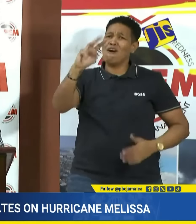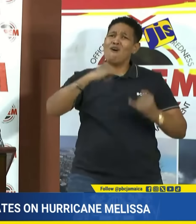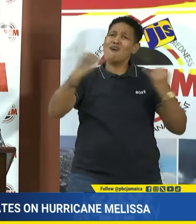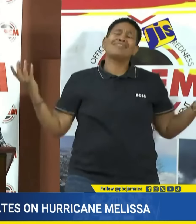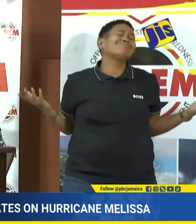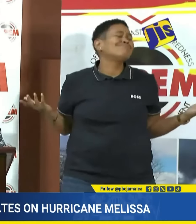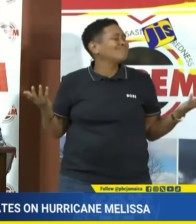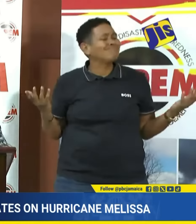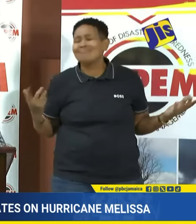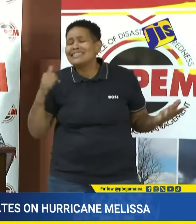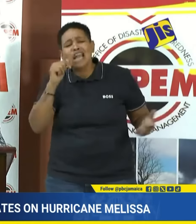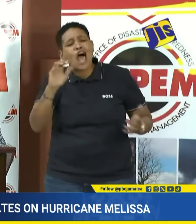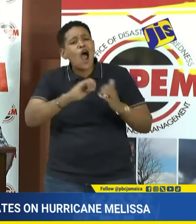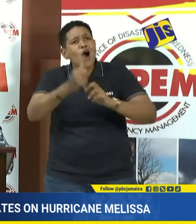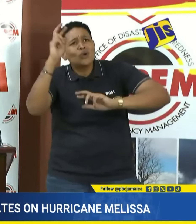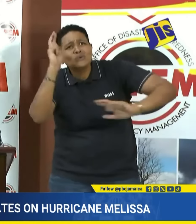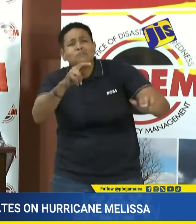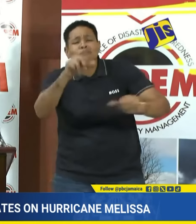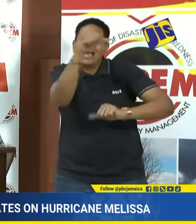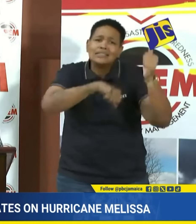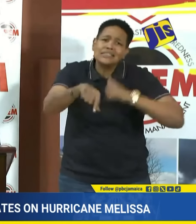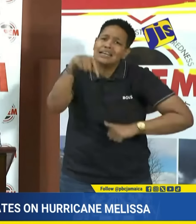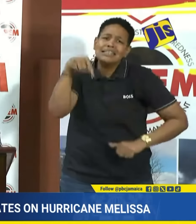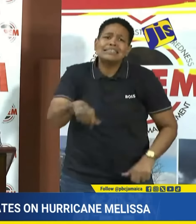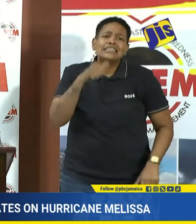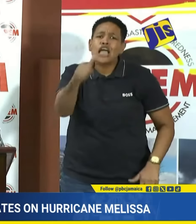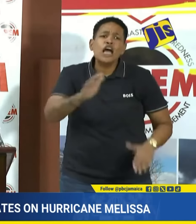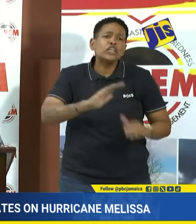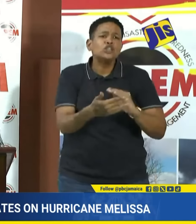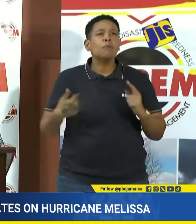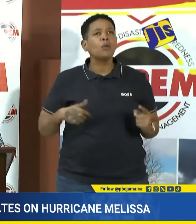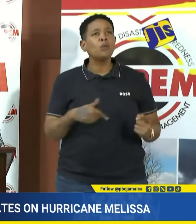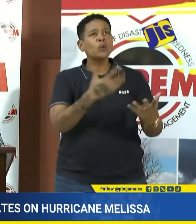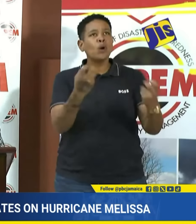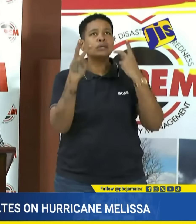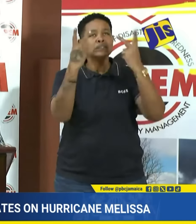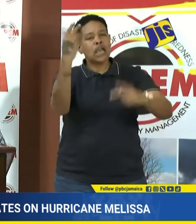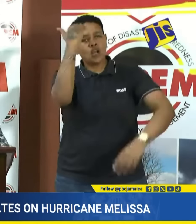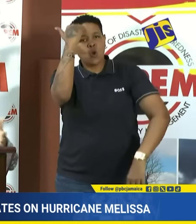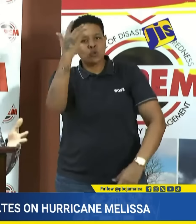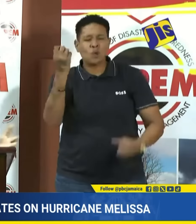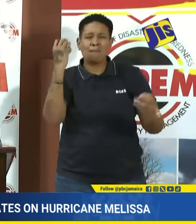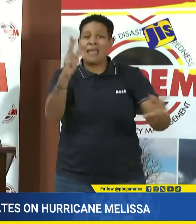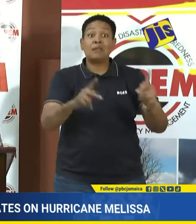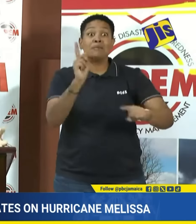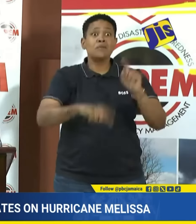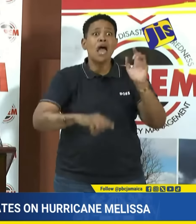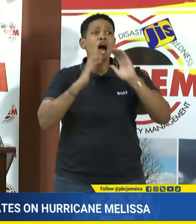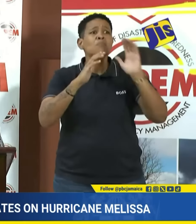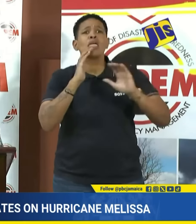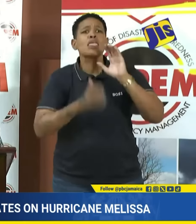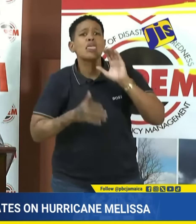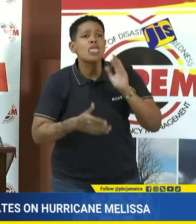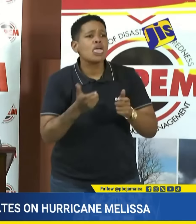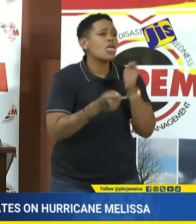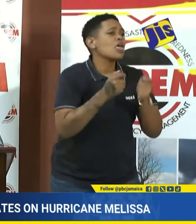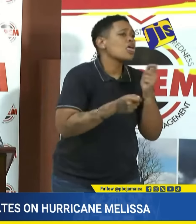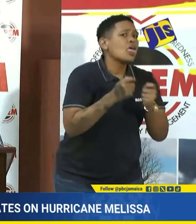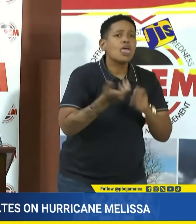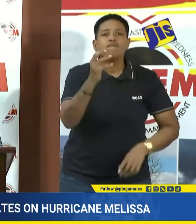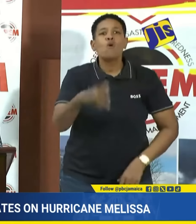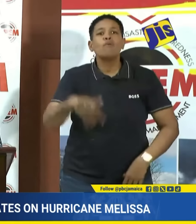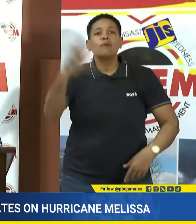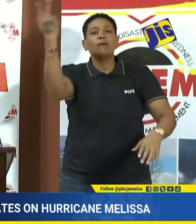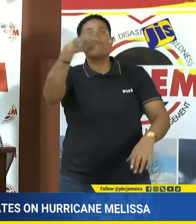not how we treat each other, and this is not the Jamaica that we all know. And so many people can't communicate right now